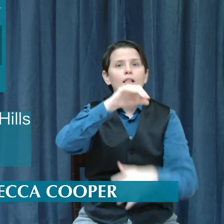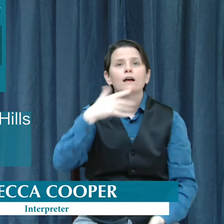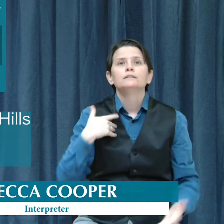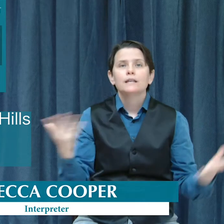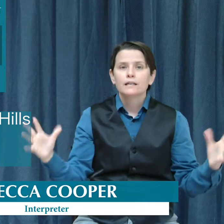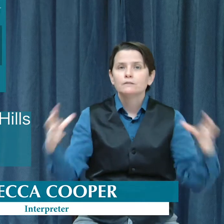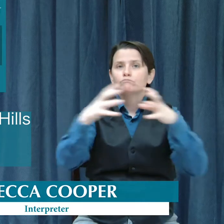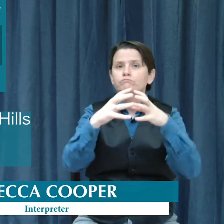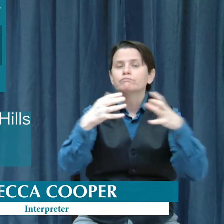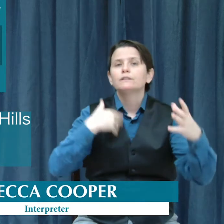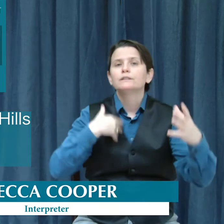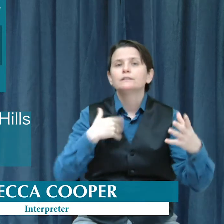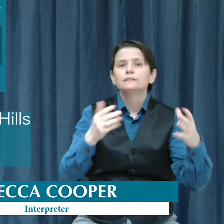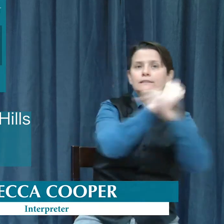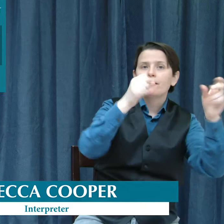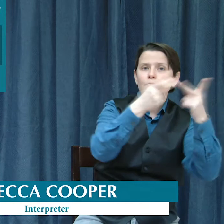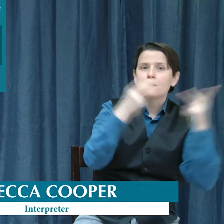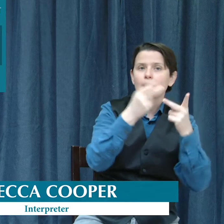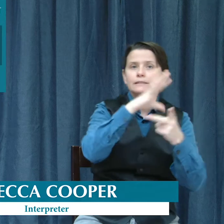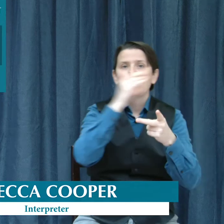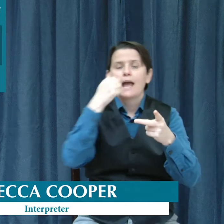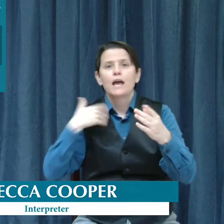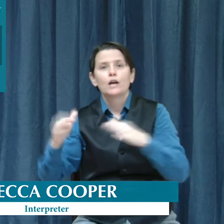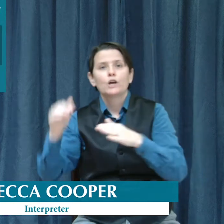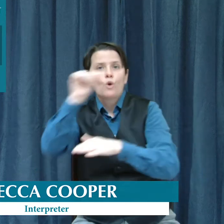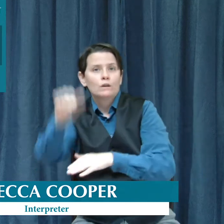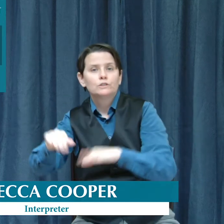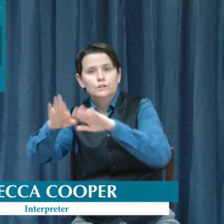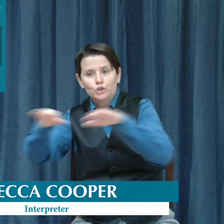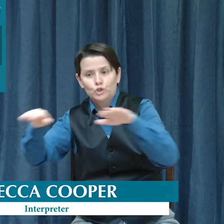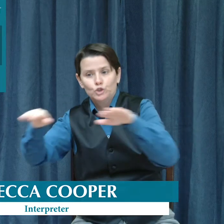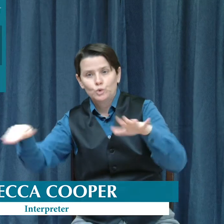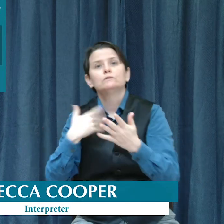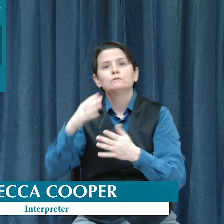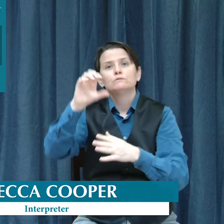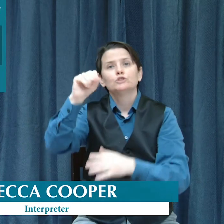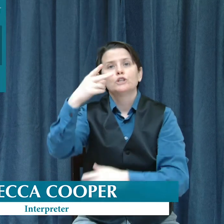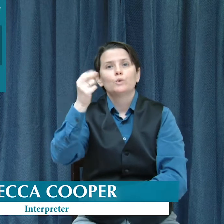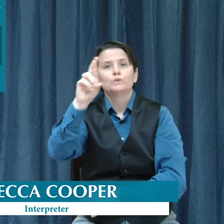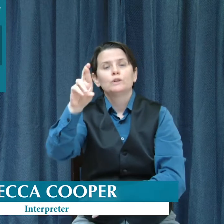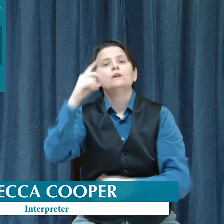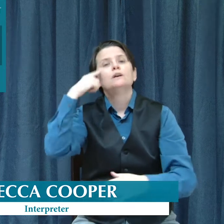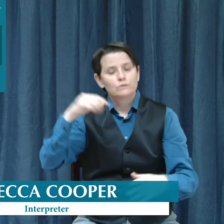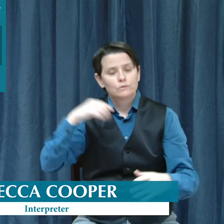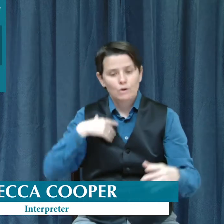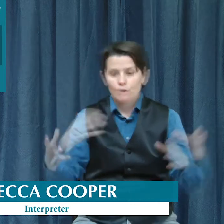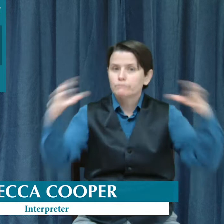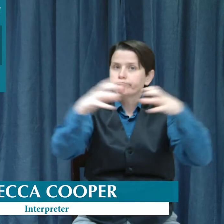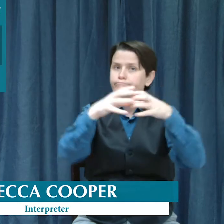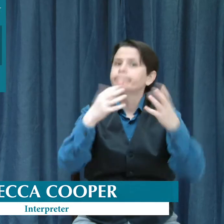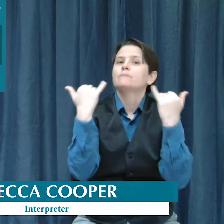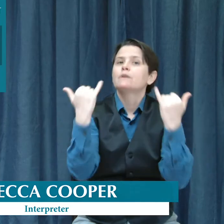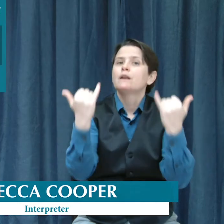Place, and they are committed to a just and safe community free from violence and abuse. For every share of our Sunday service